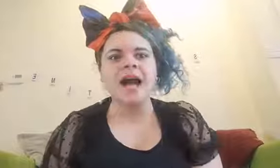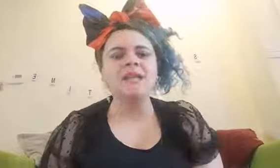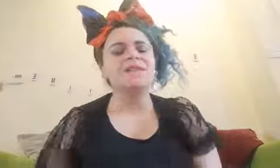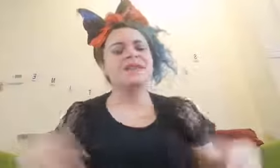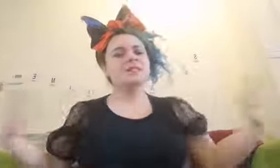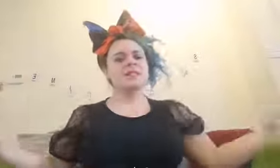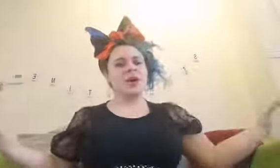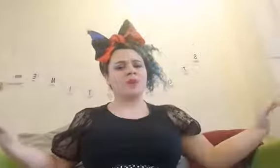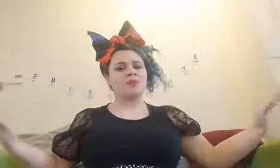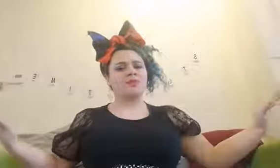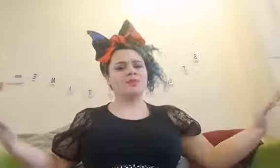So,